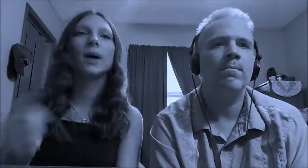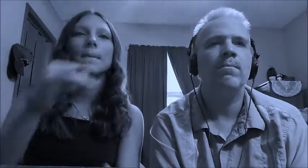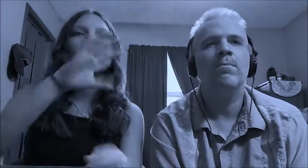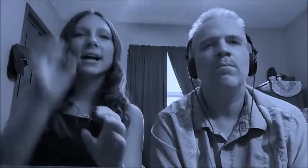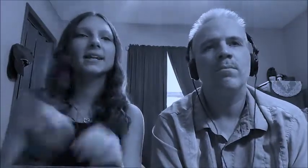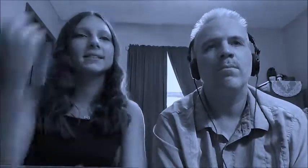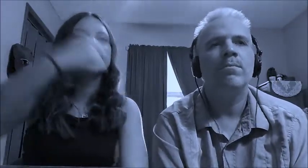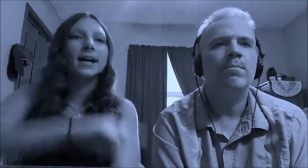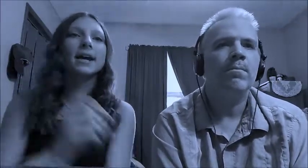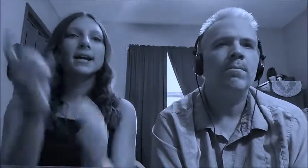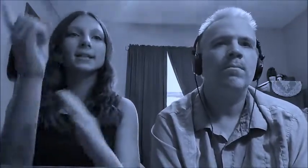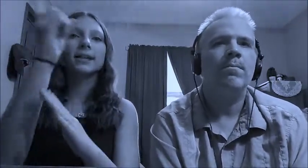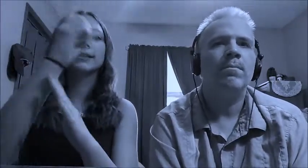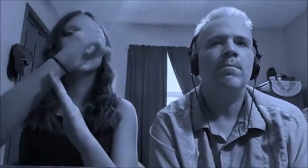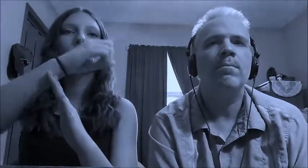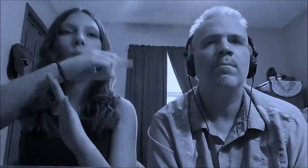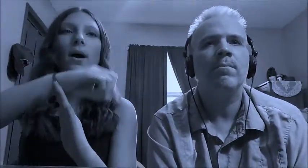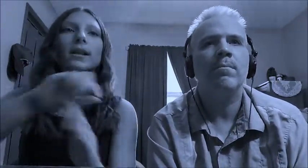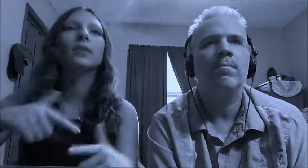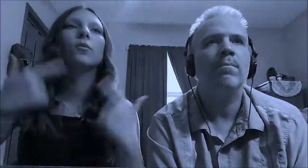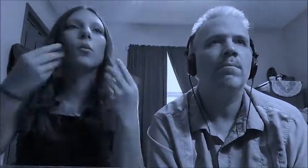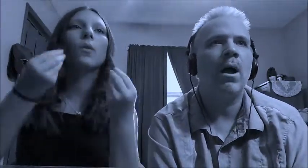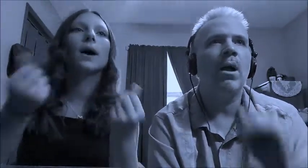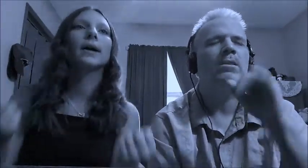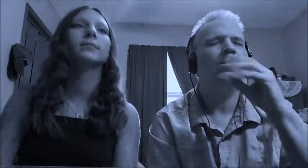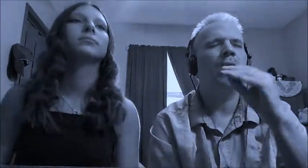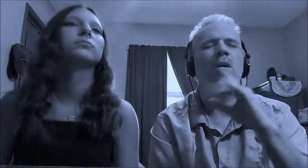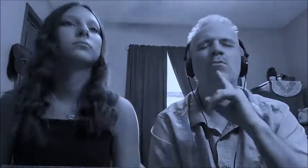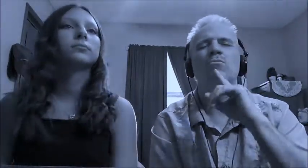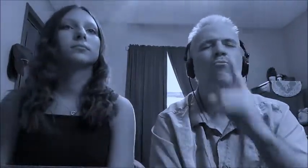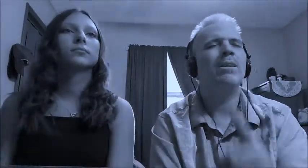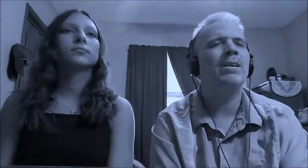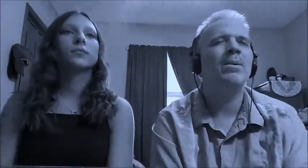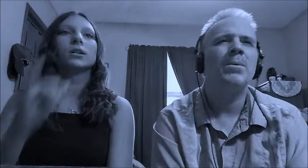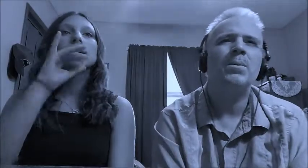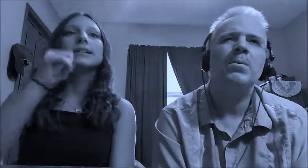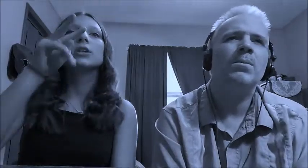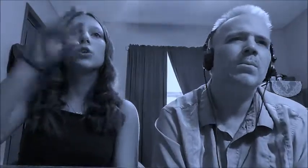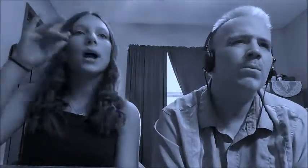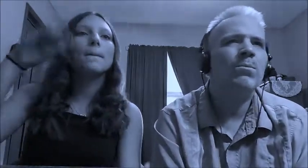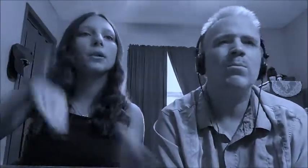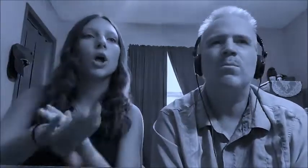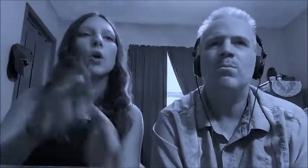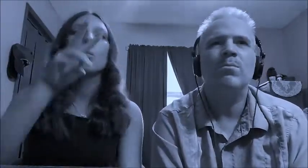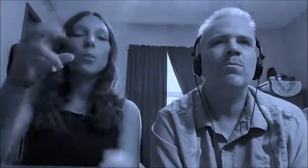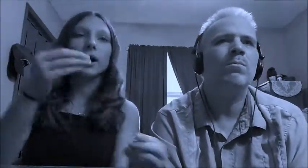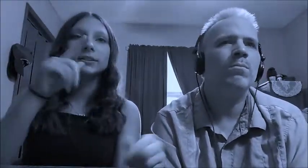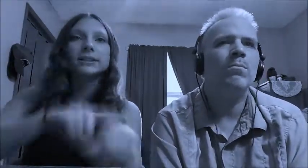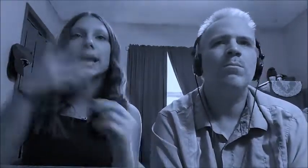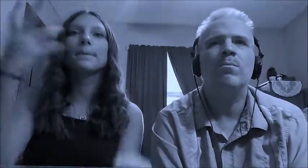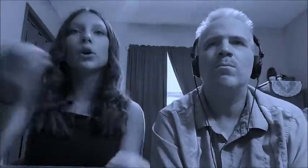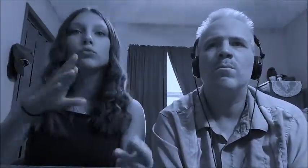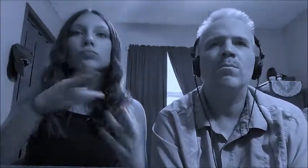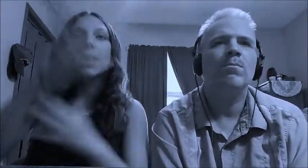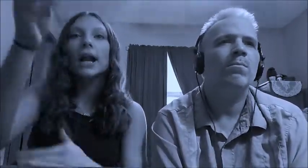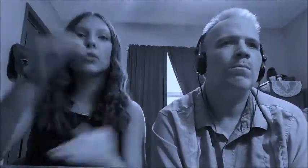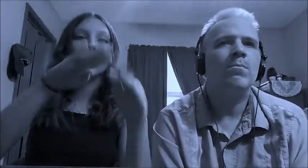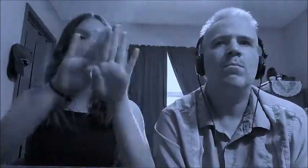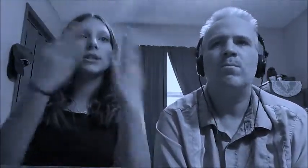count down to the end of the day The clock ticks like a way it's so unreal Didn't look out below, watch the time go right out the